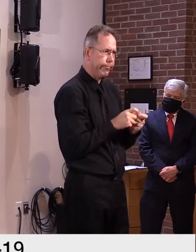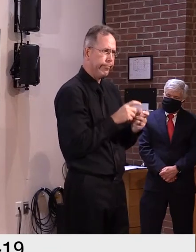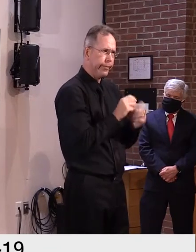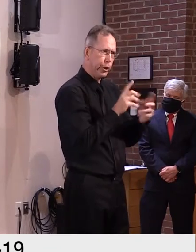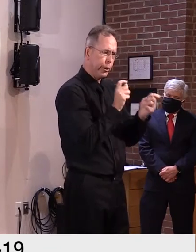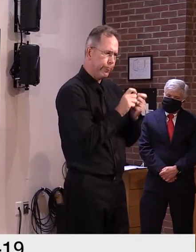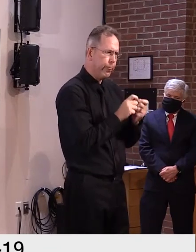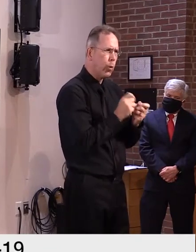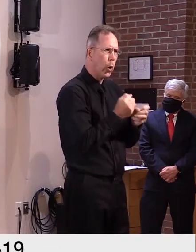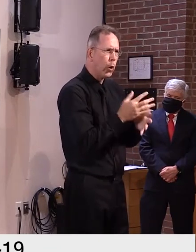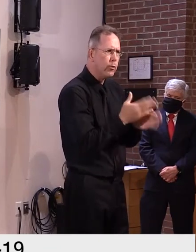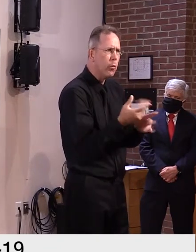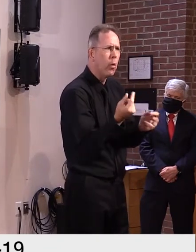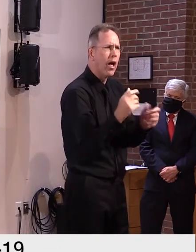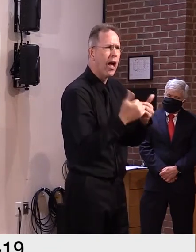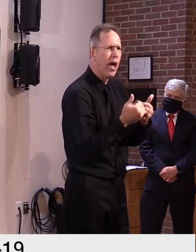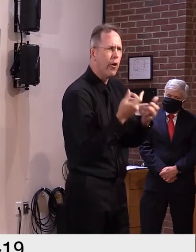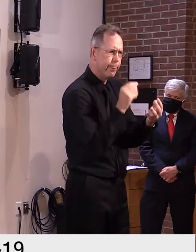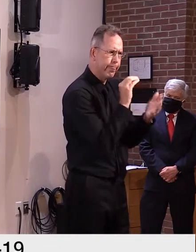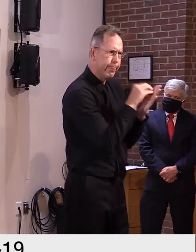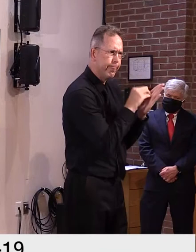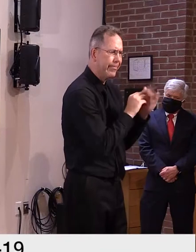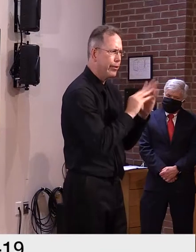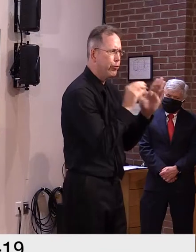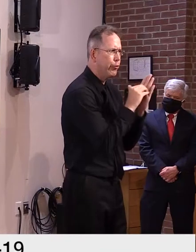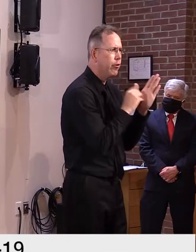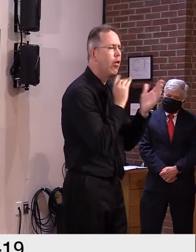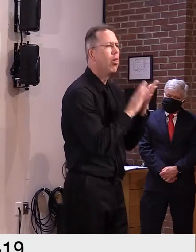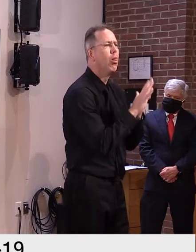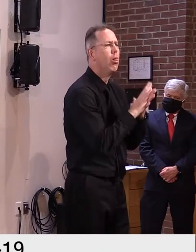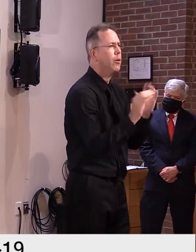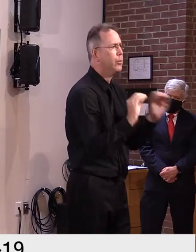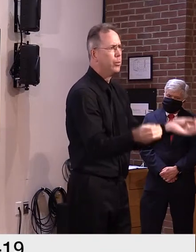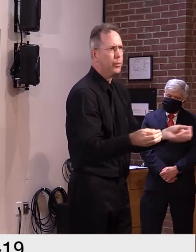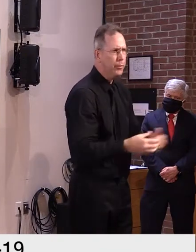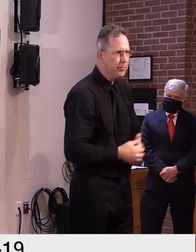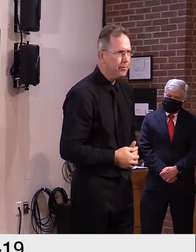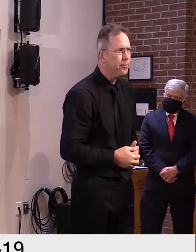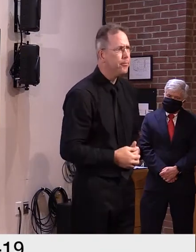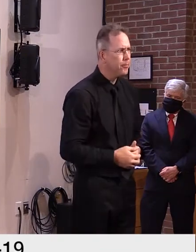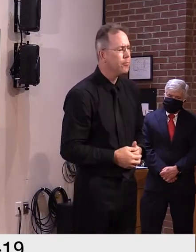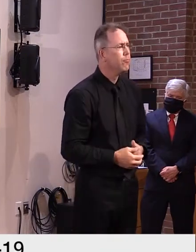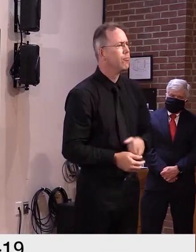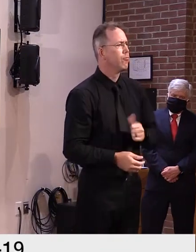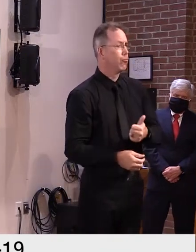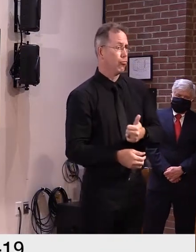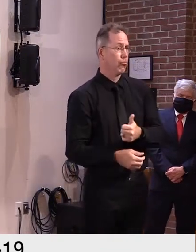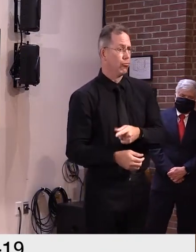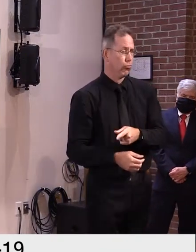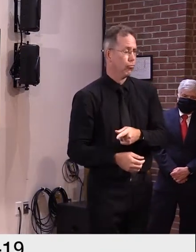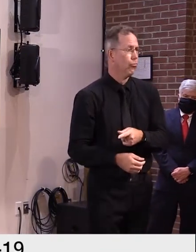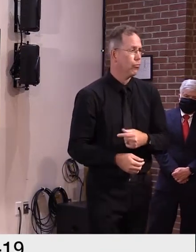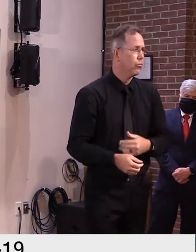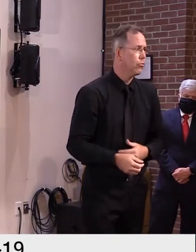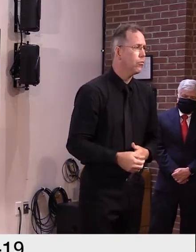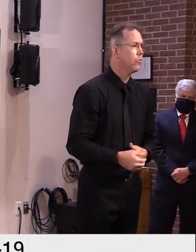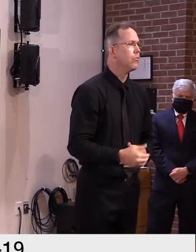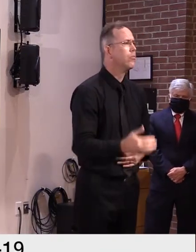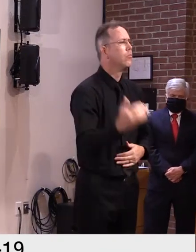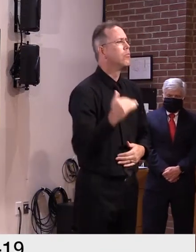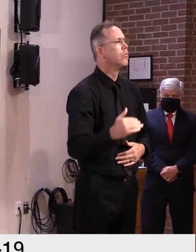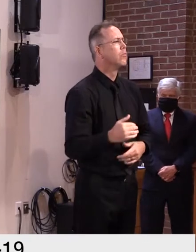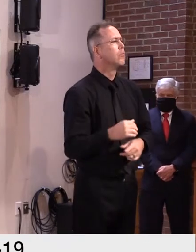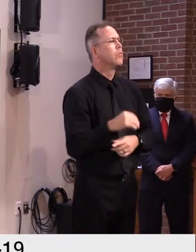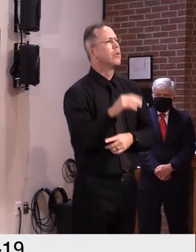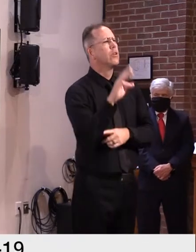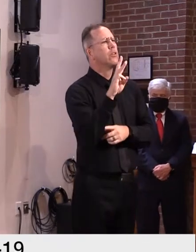All right, we've got to move. All right, great, thank you very much. Sure. We've got to move to Avery at WCAS.